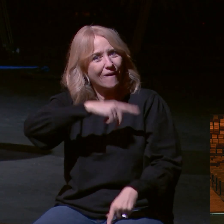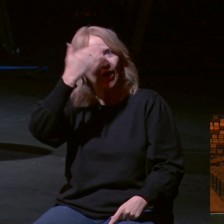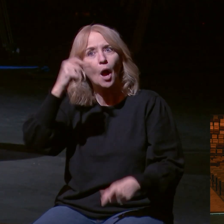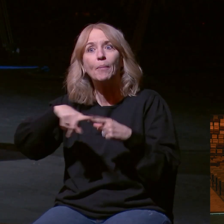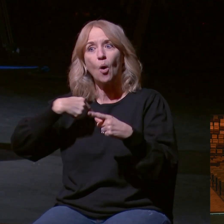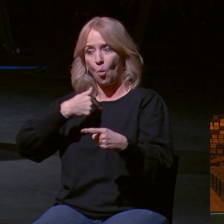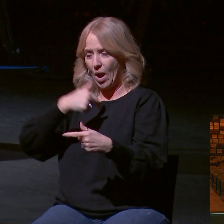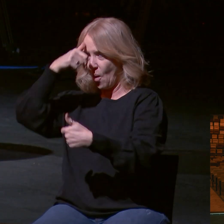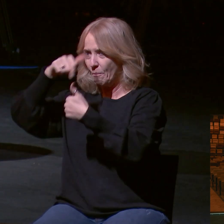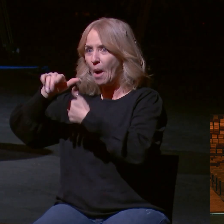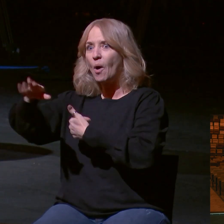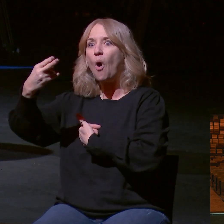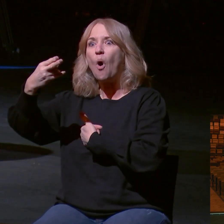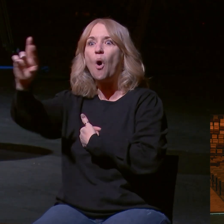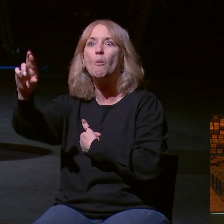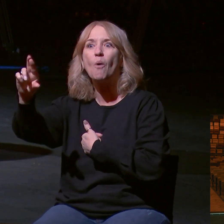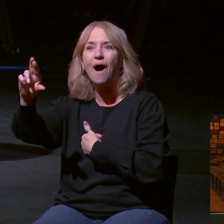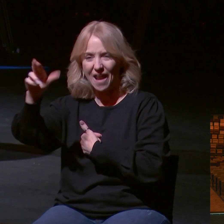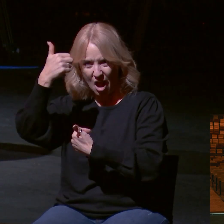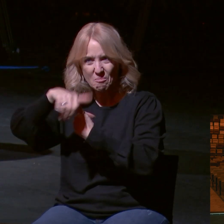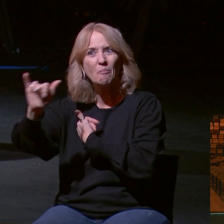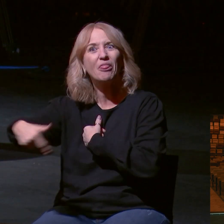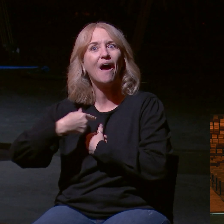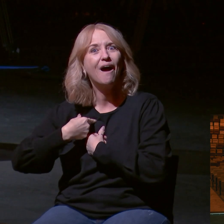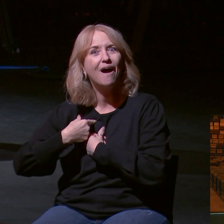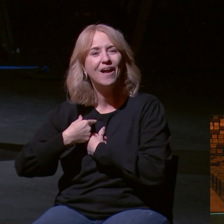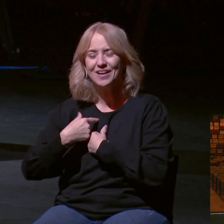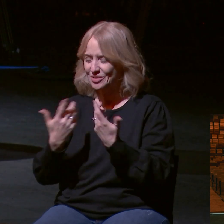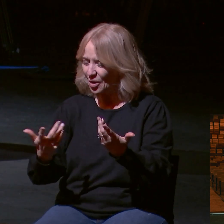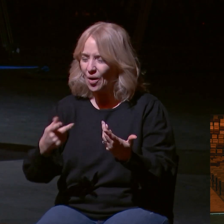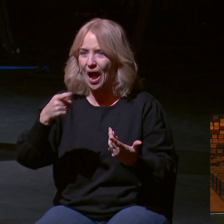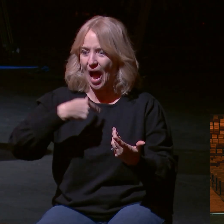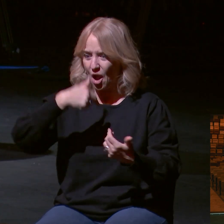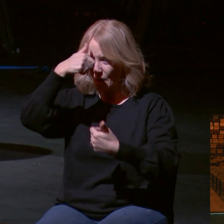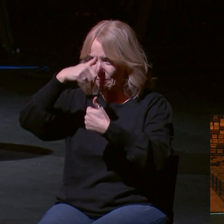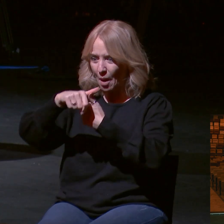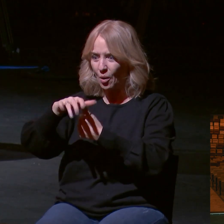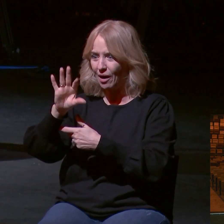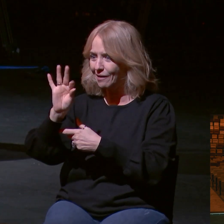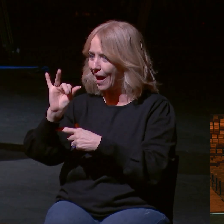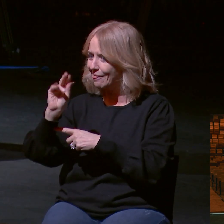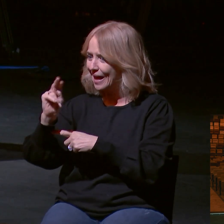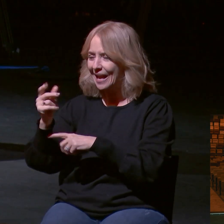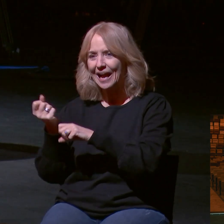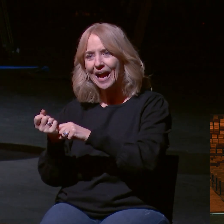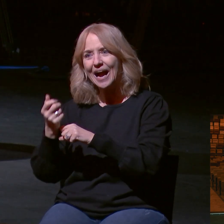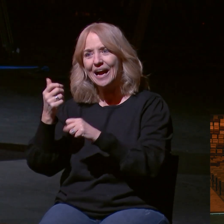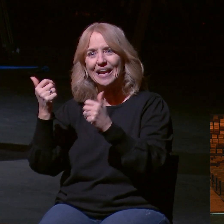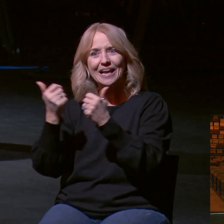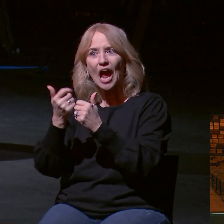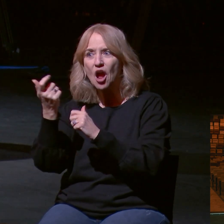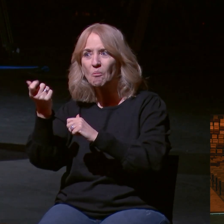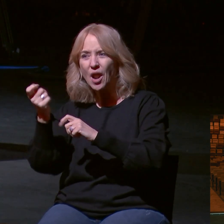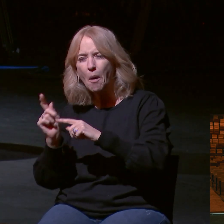was watching the game, I distinctly remember thinking when he hit that game-tying triple in the 9th inning, well, no one will remember that dropped